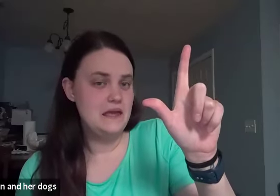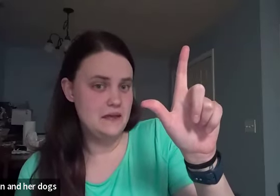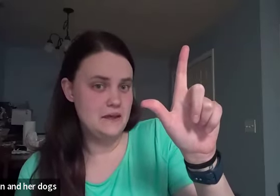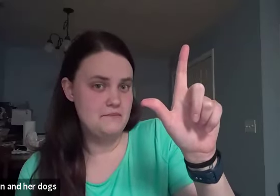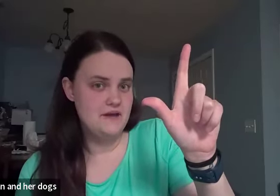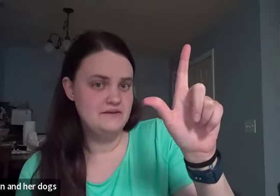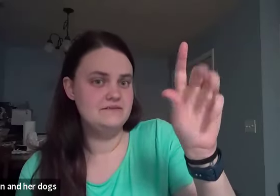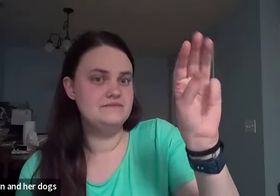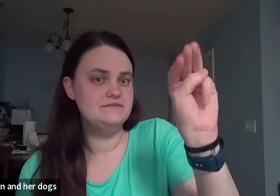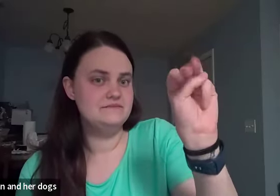M,